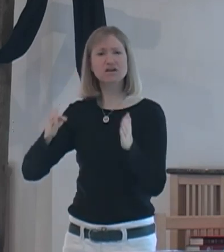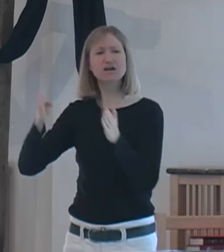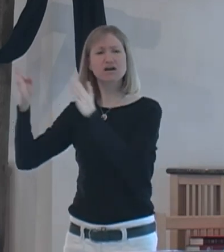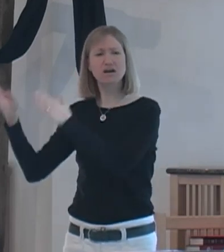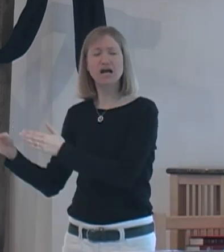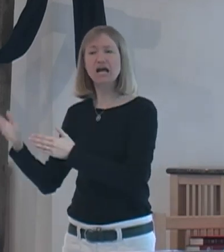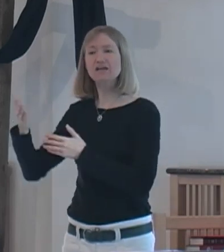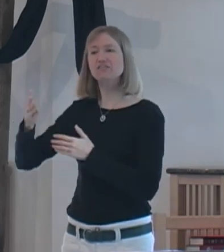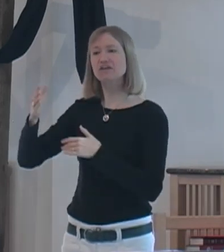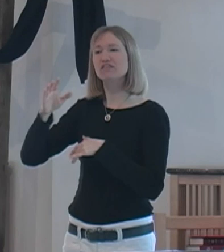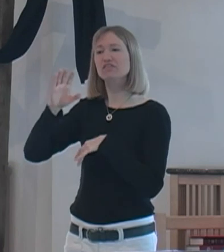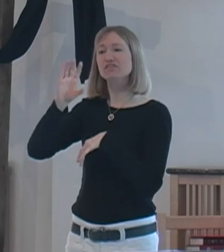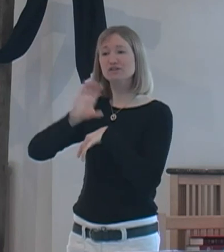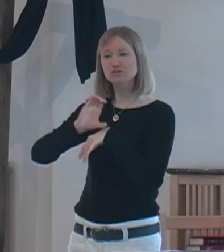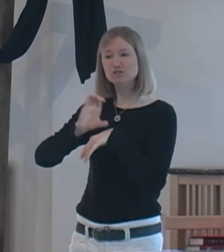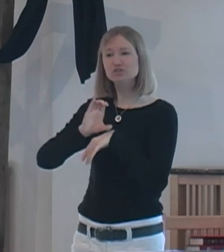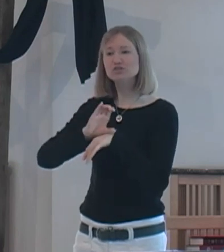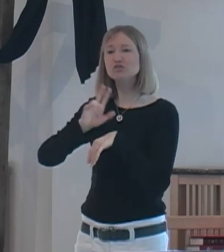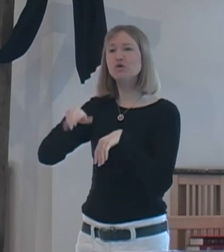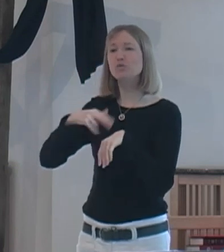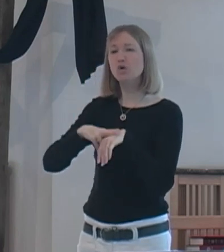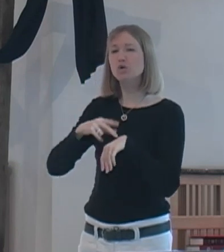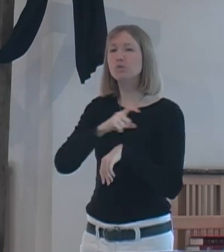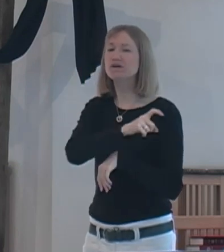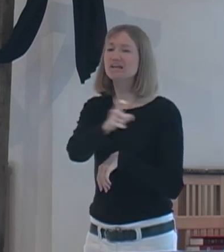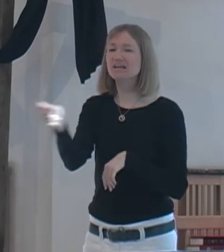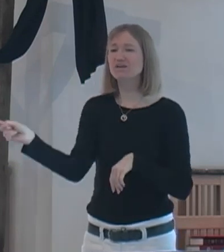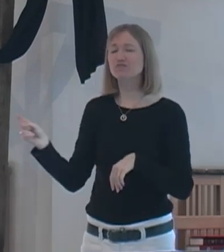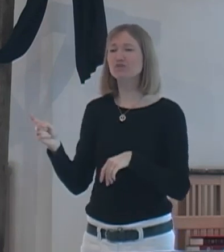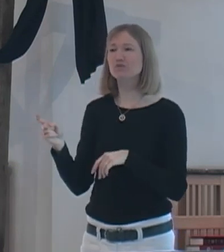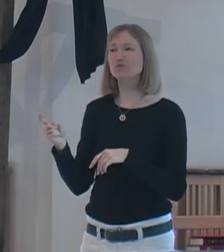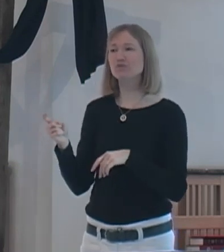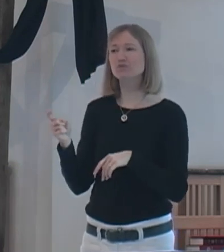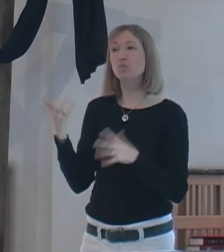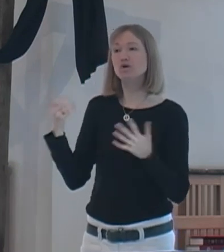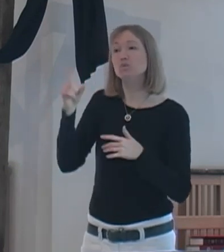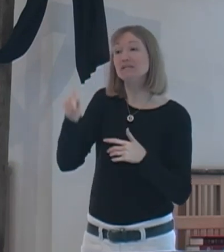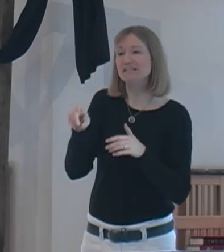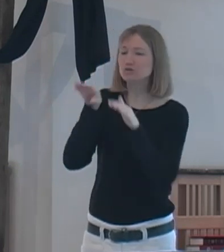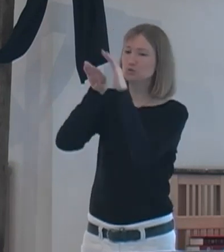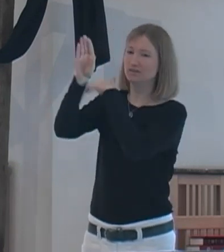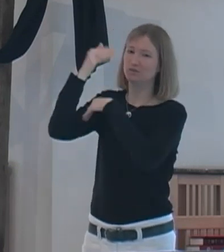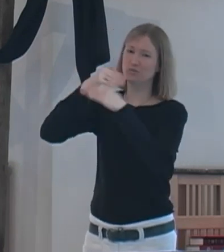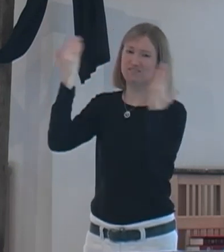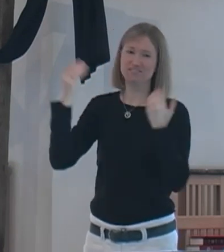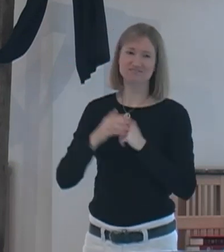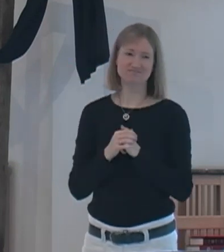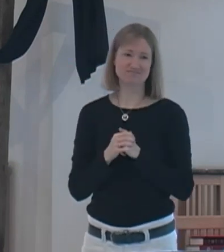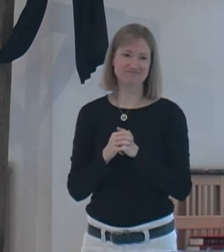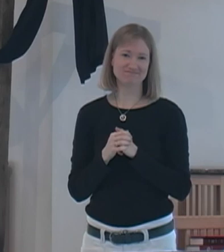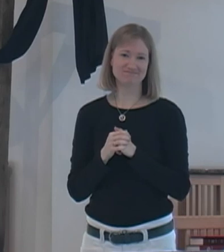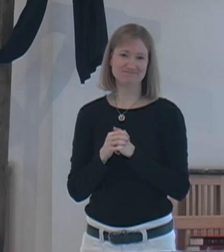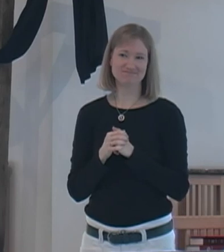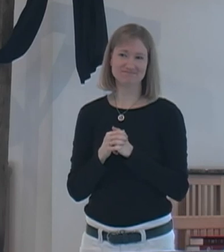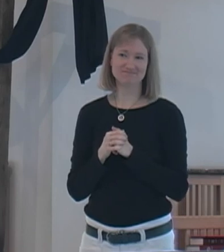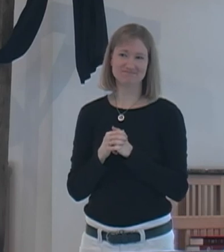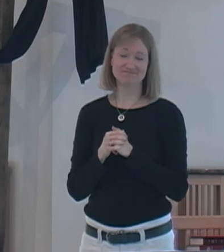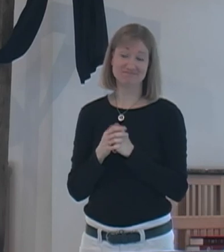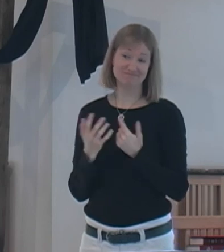out the points or the merits that you needed to get to heaven. That was some serious middlemaning going on.